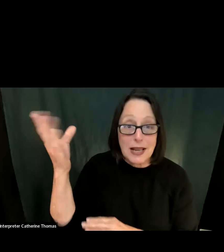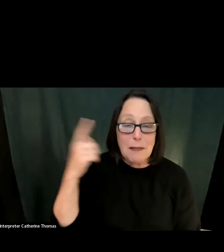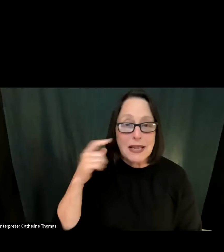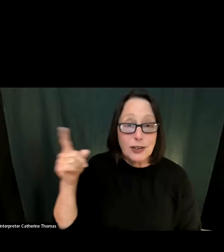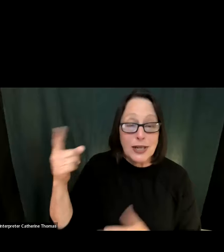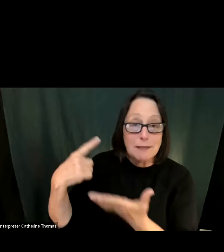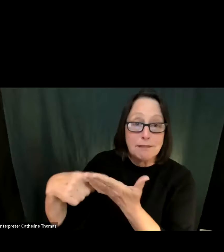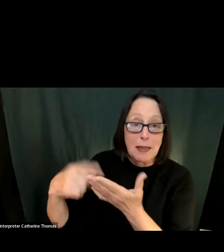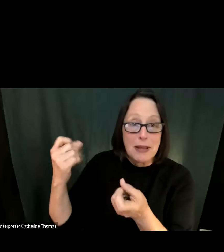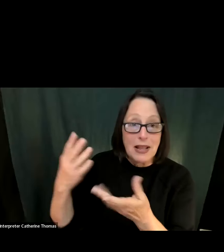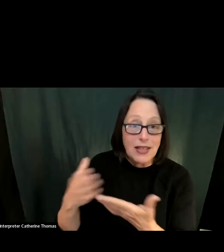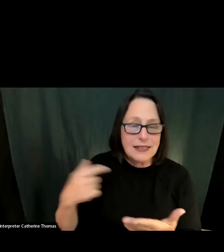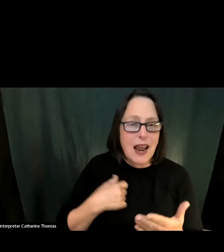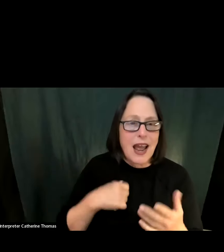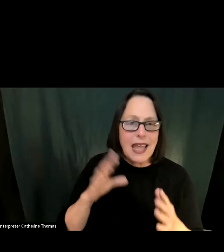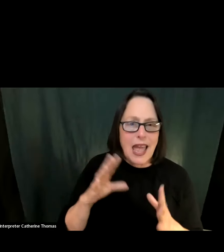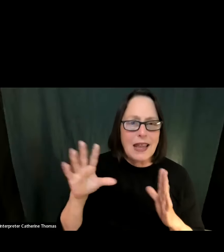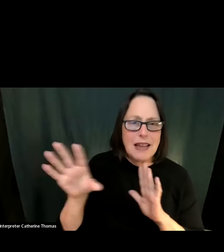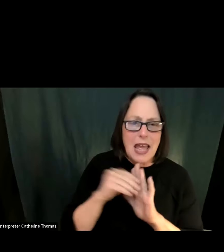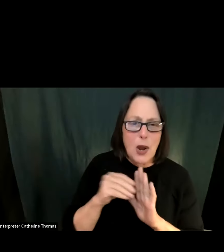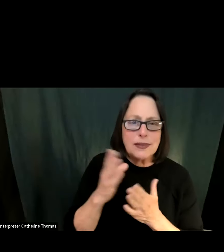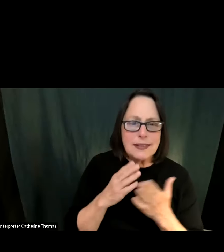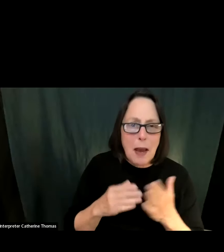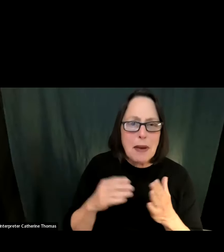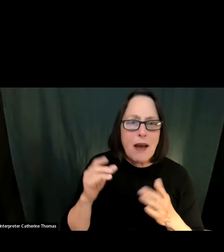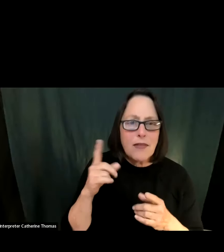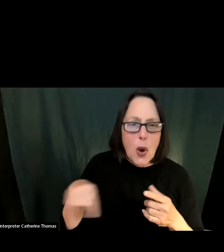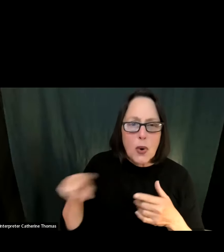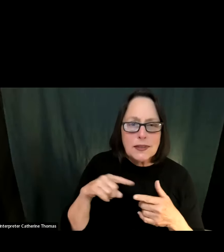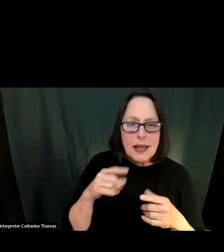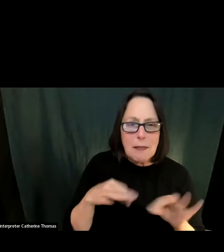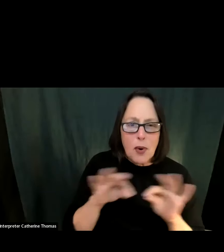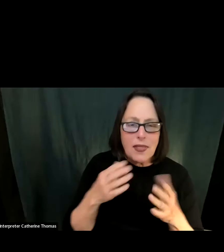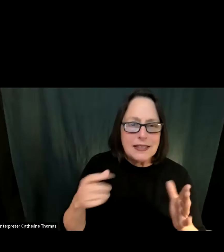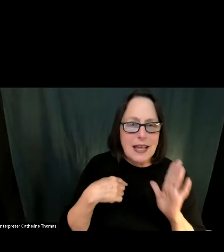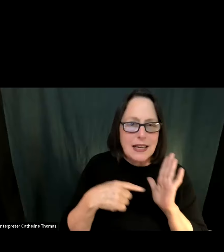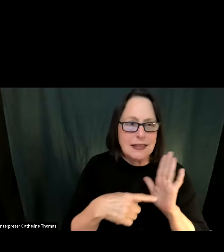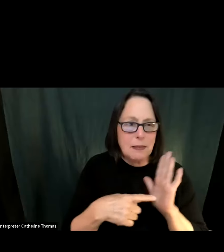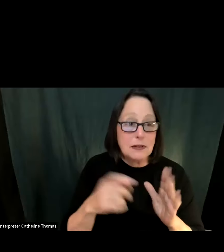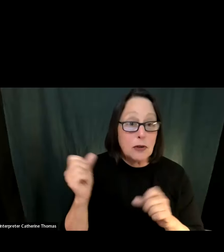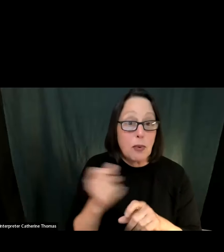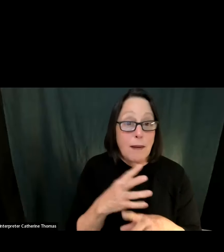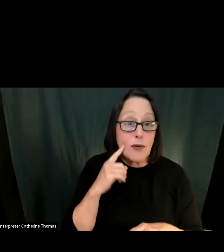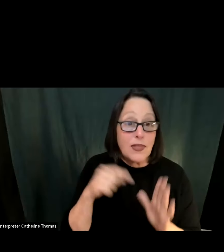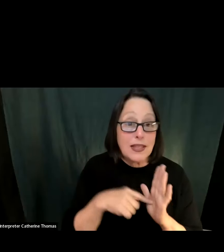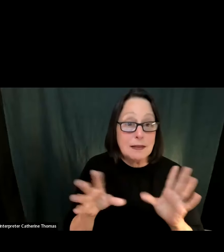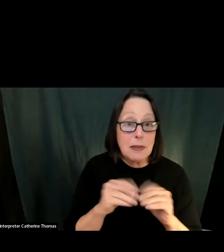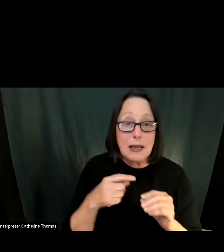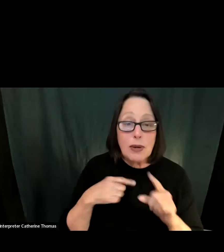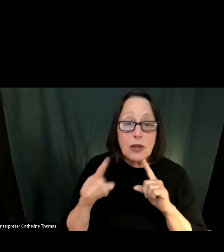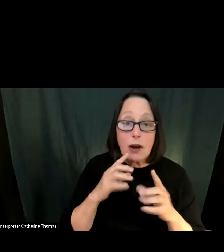get to just echo some key considerations and share a couple examples. So In prepping for this meeting, we talked a lot